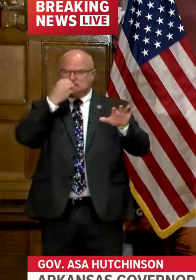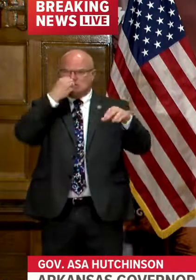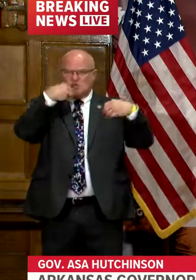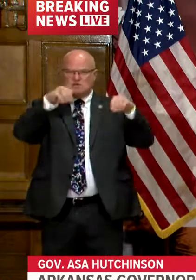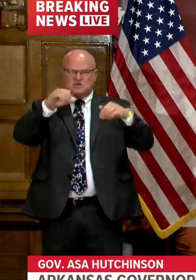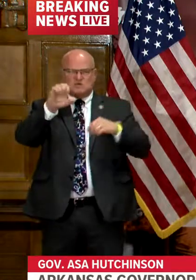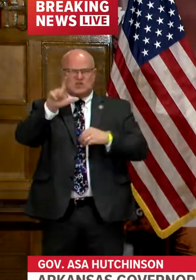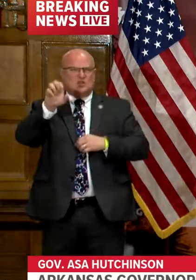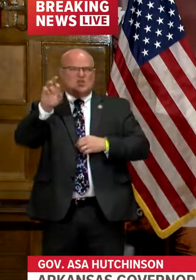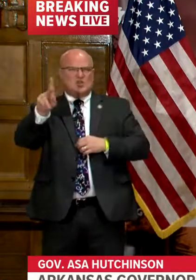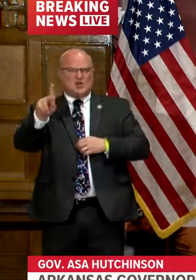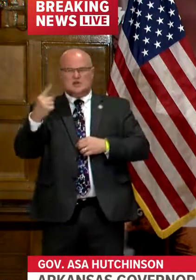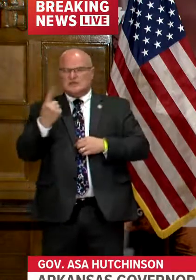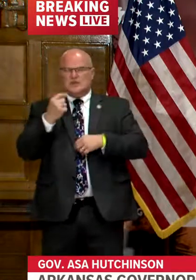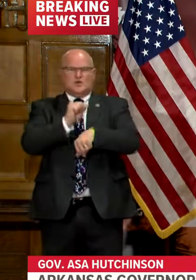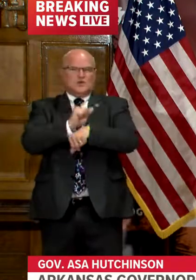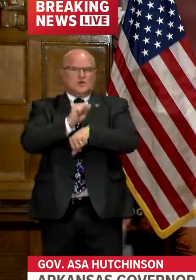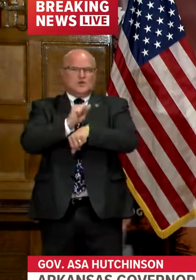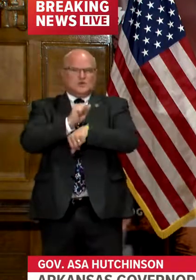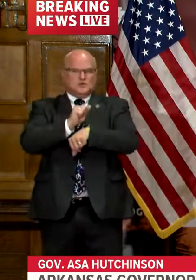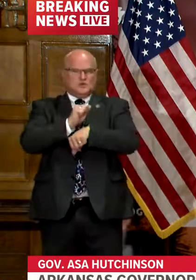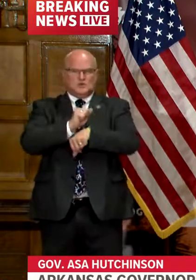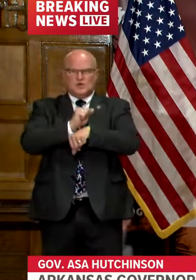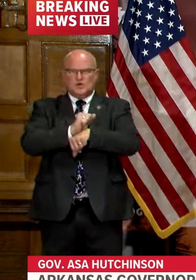store clerk or somebody who's working in a